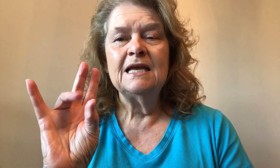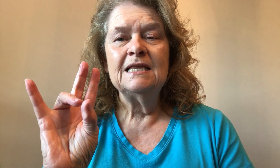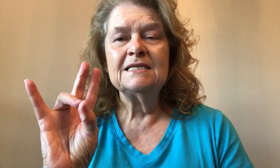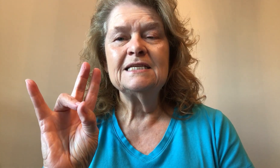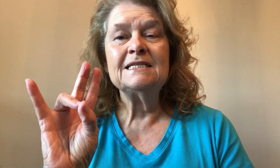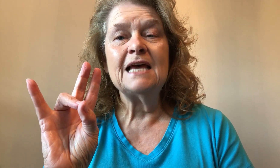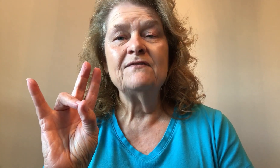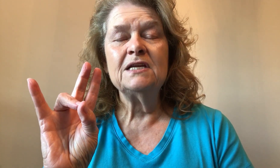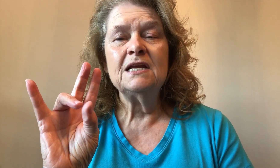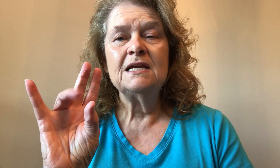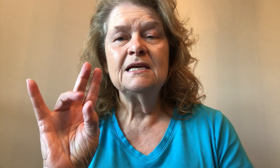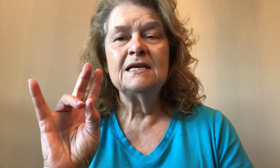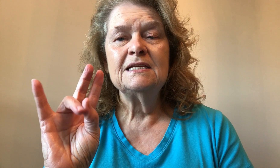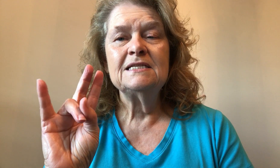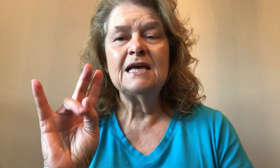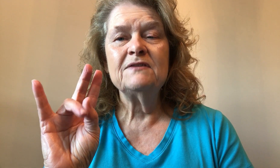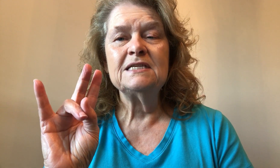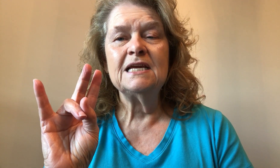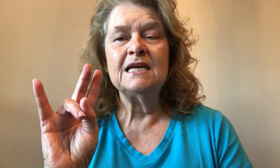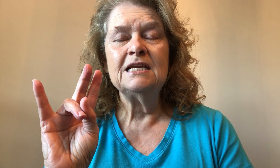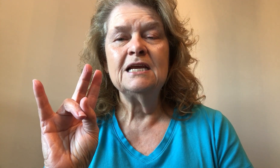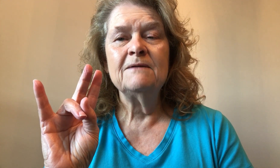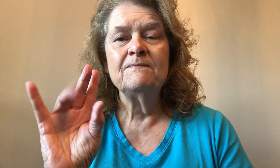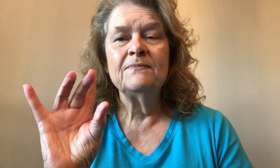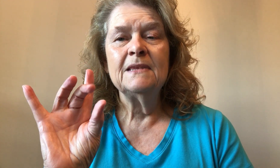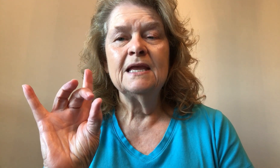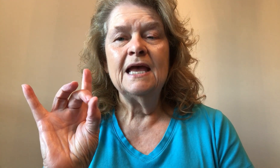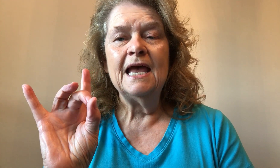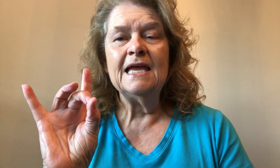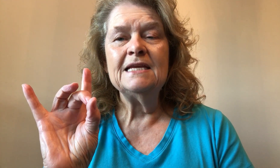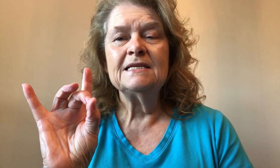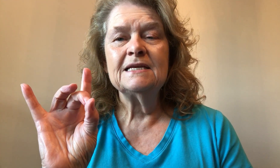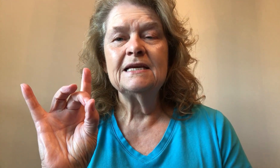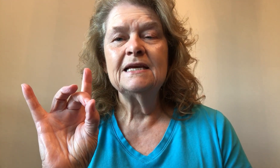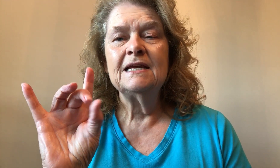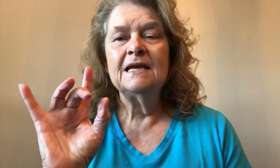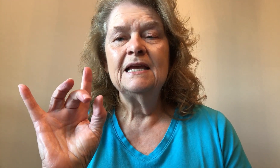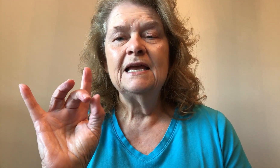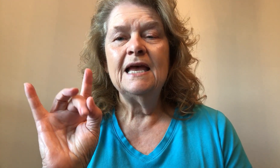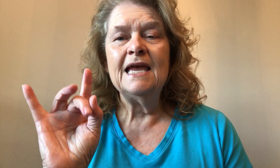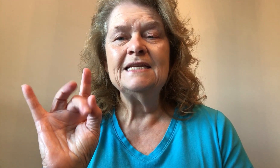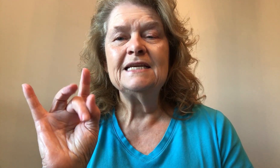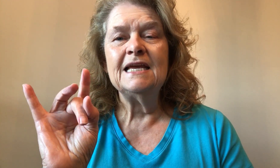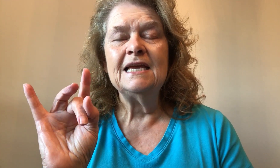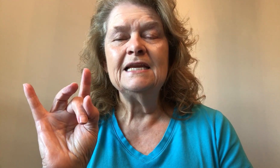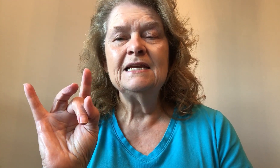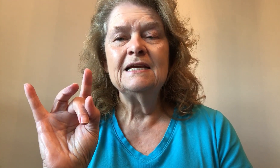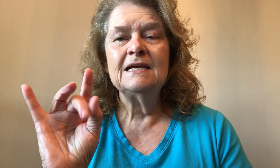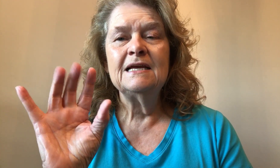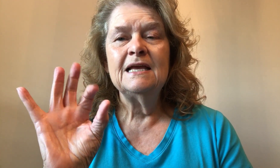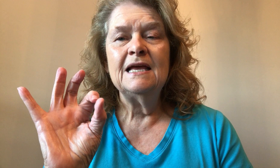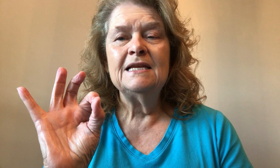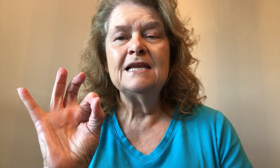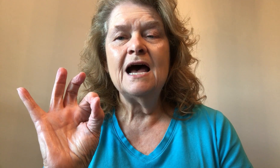this is 7, 17, 8, 18,